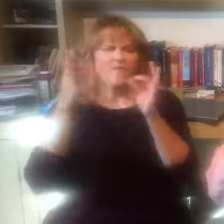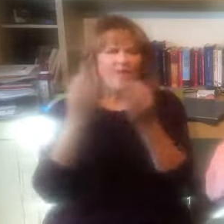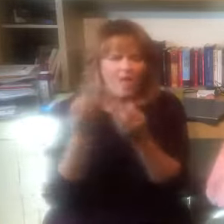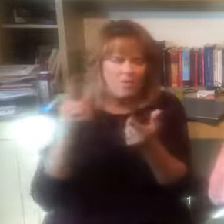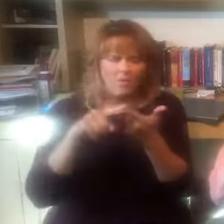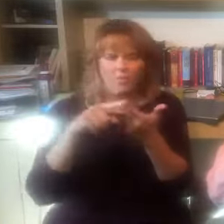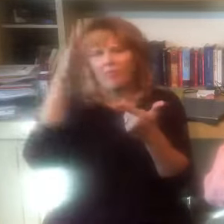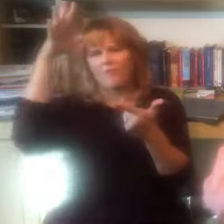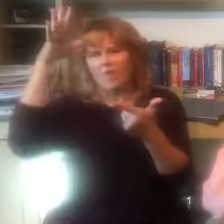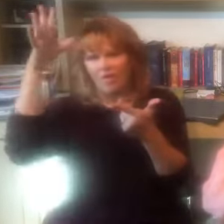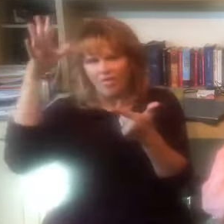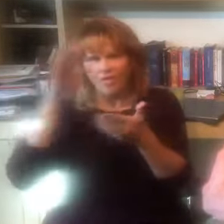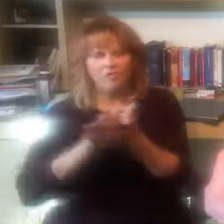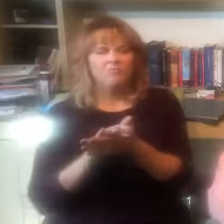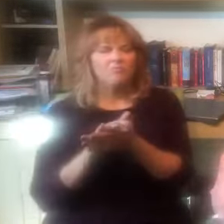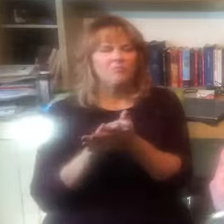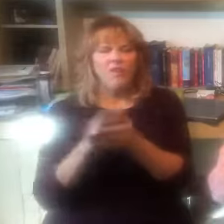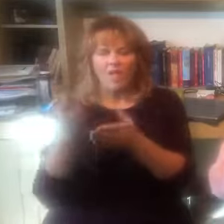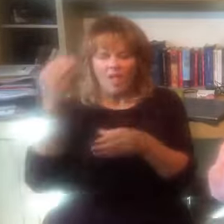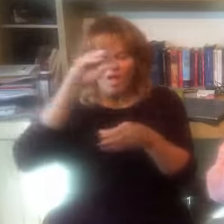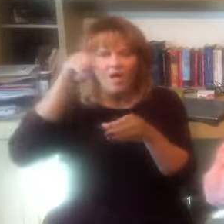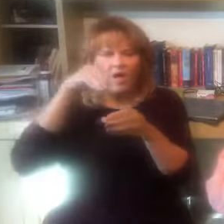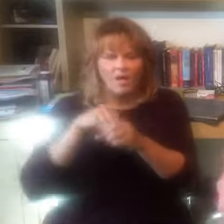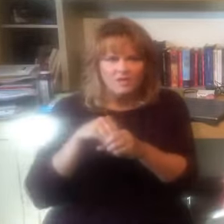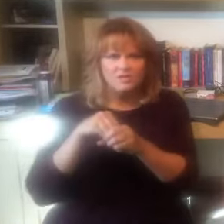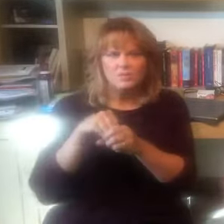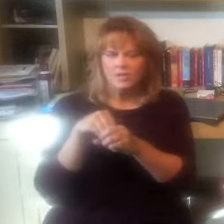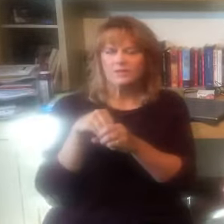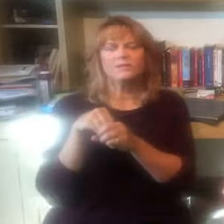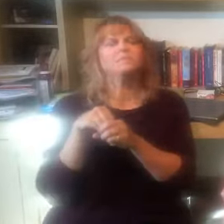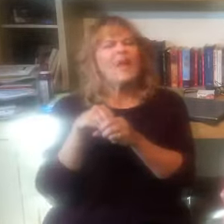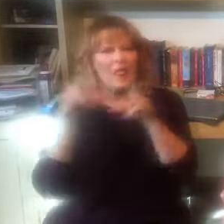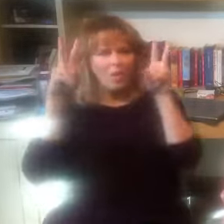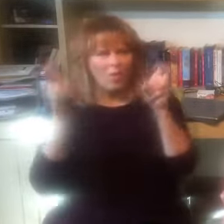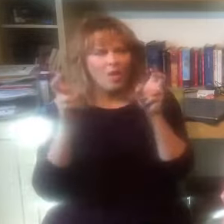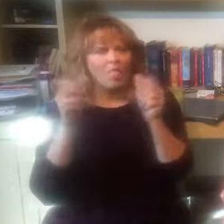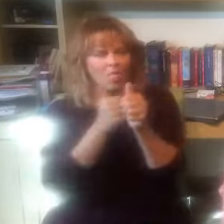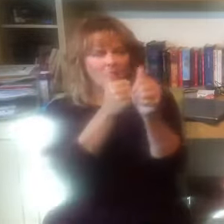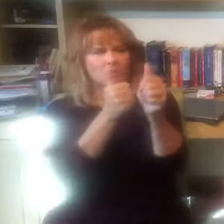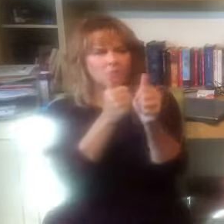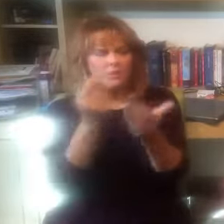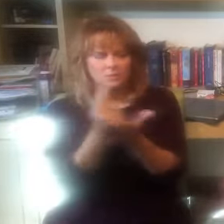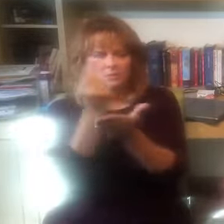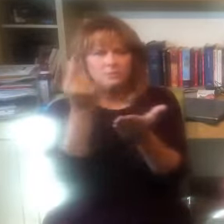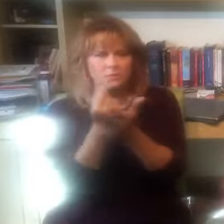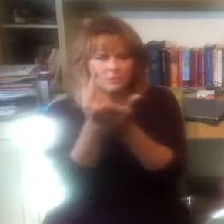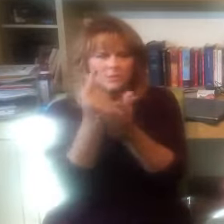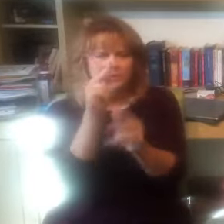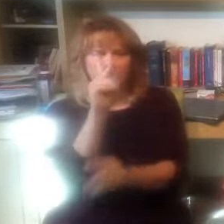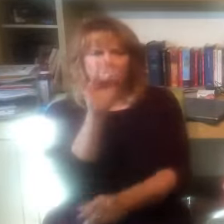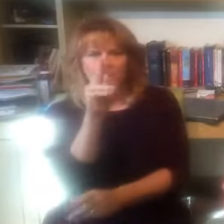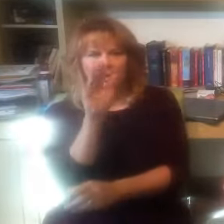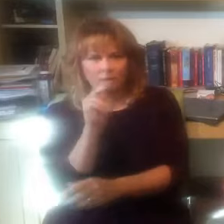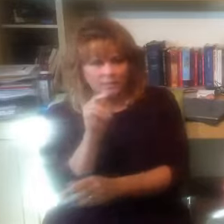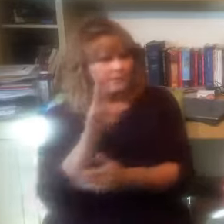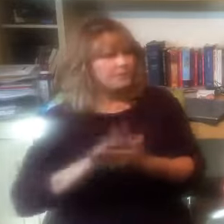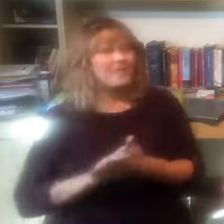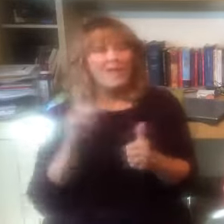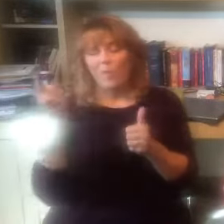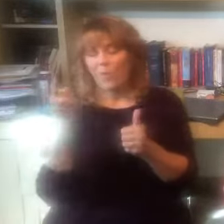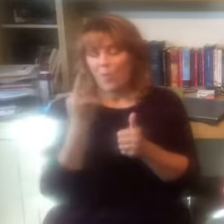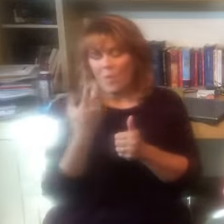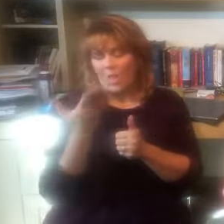and it was really us in the ministry. And that was called The Gospel According to Kinison. And one of the